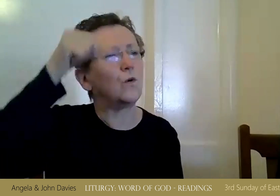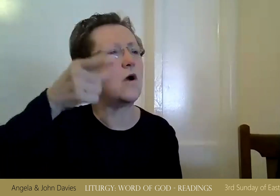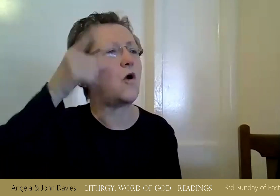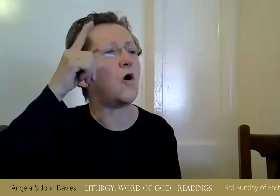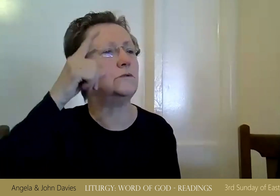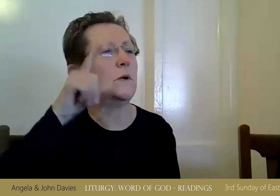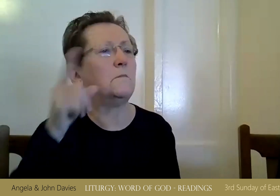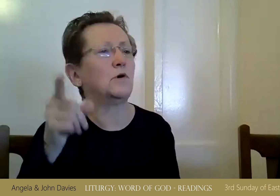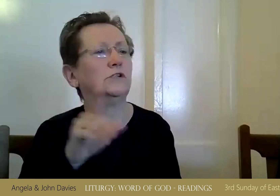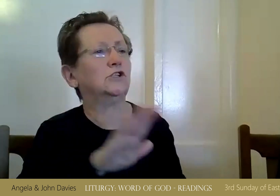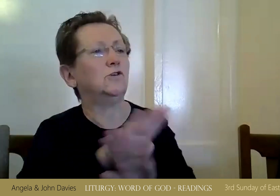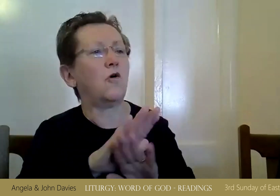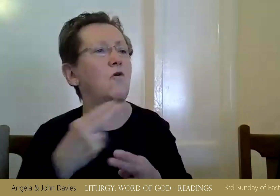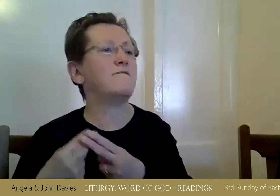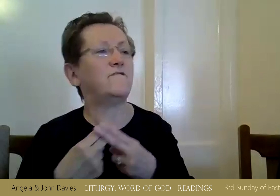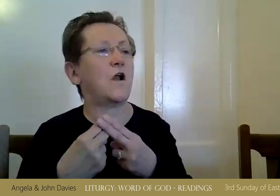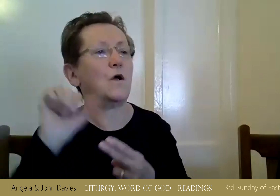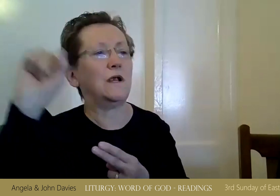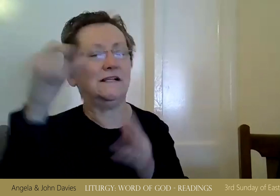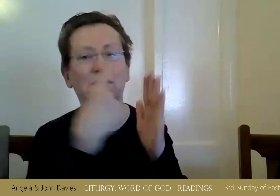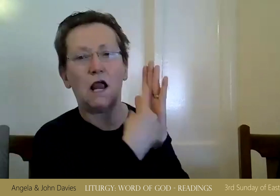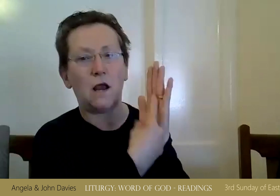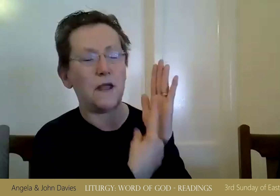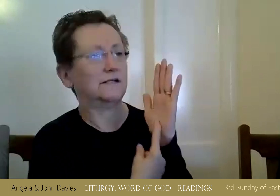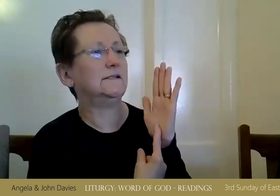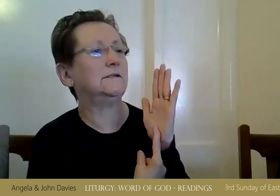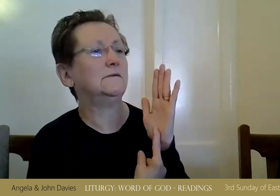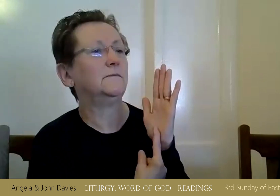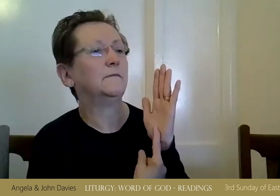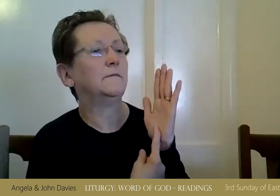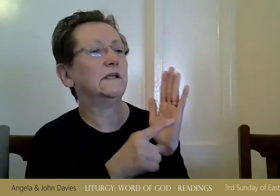God, but does not follow his commandments is a liar,